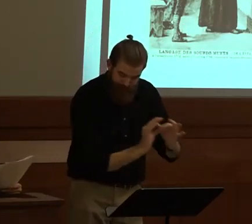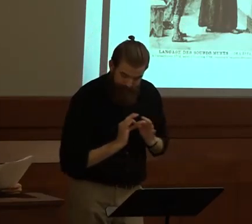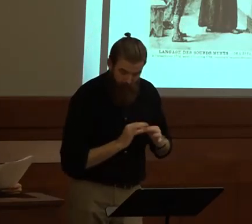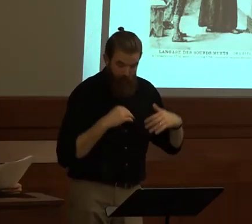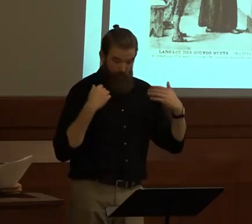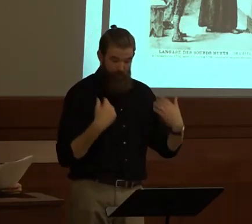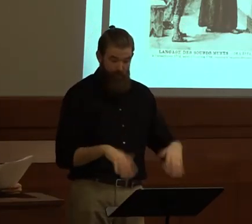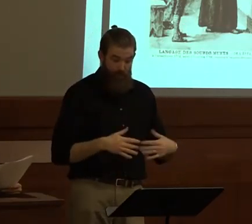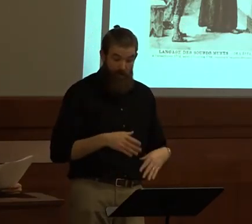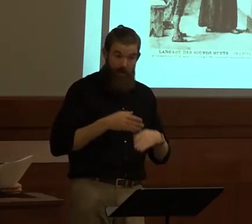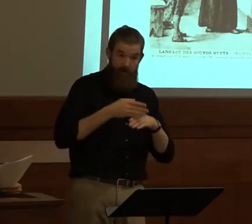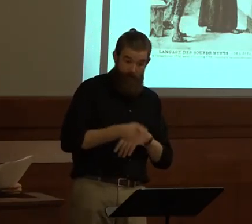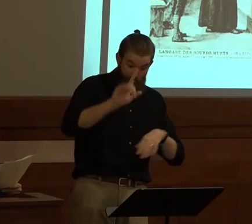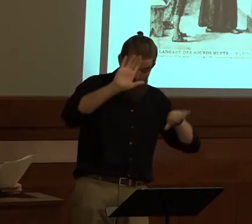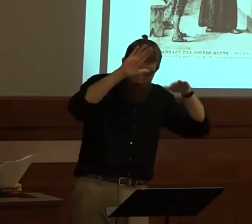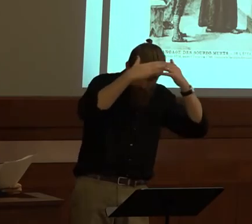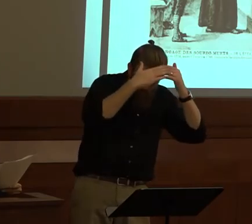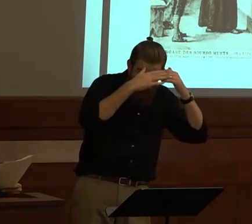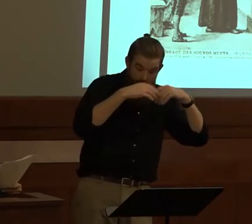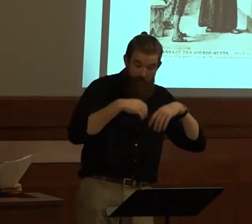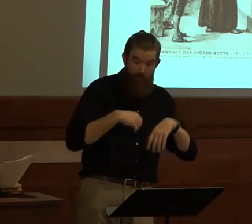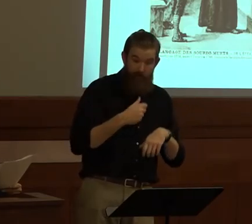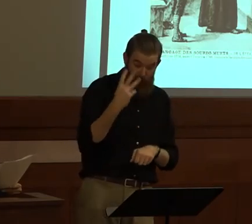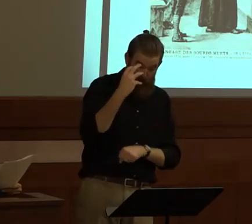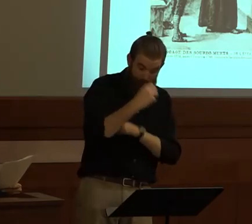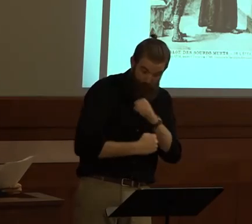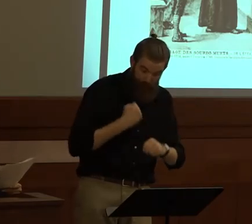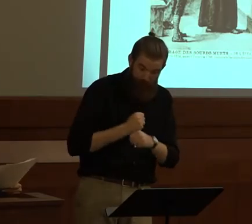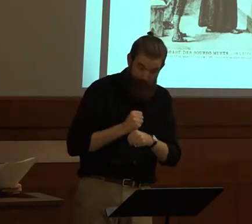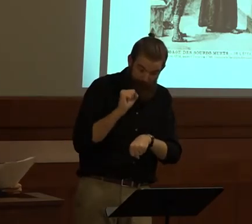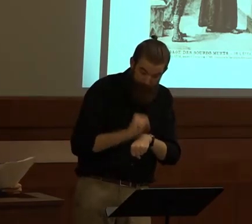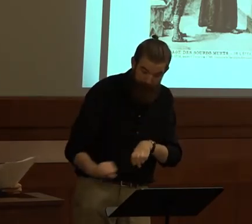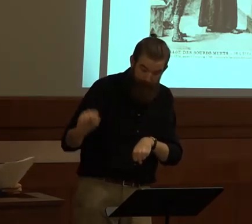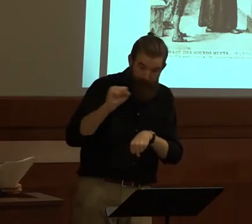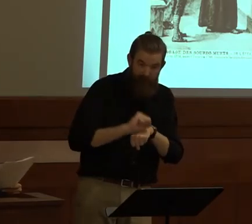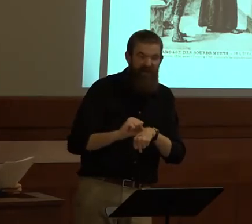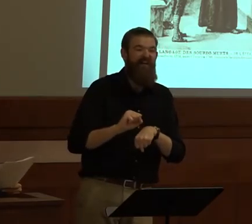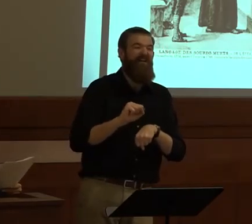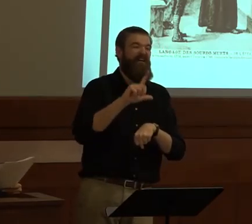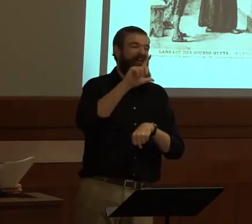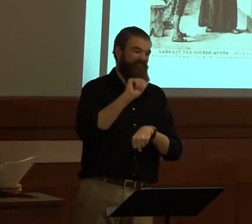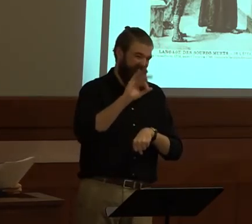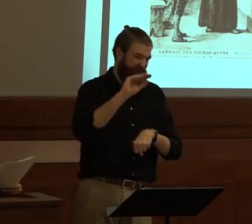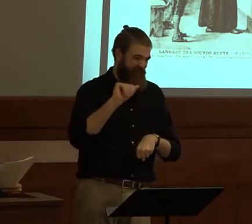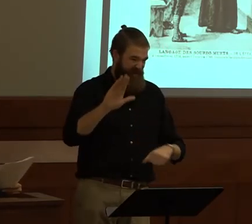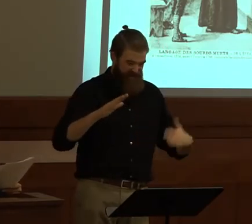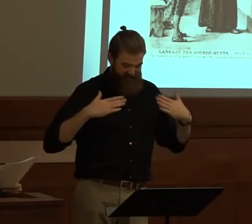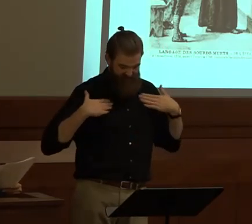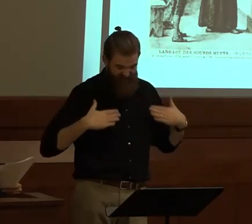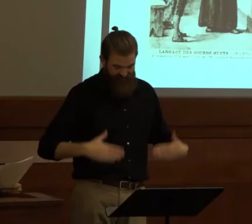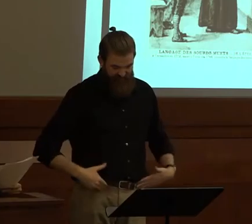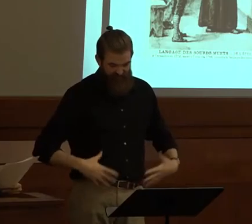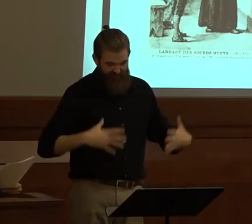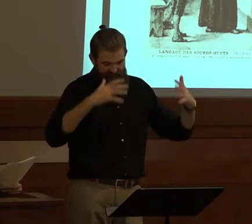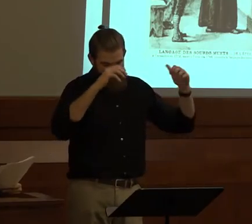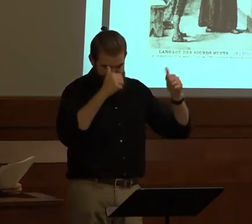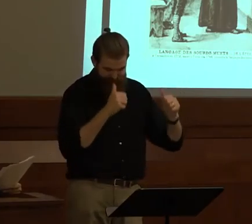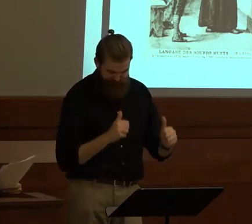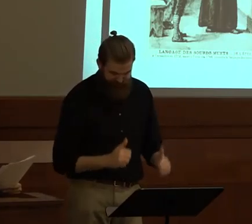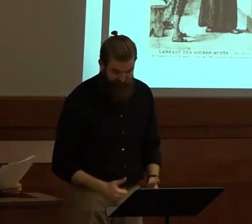was 51 years old. As it was reported in a newsletter for deaf Catholics in Paris,